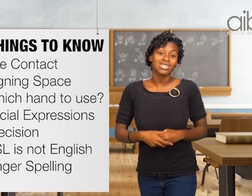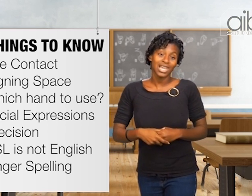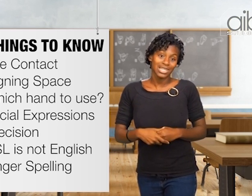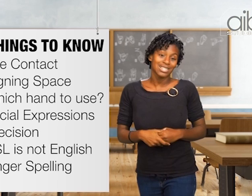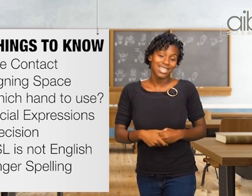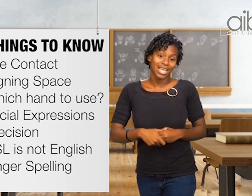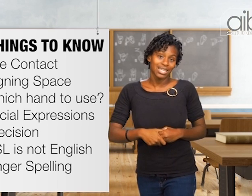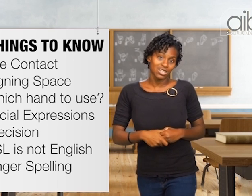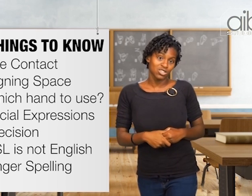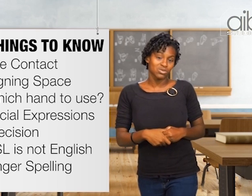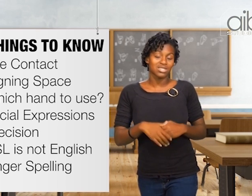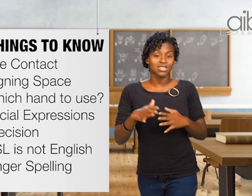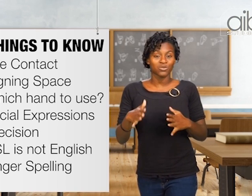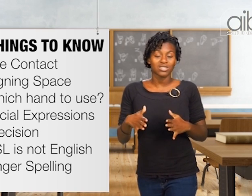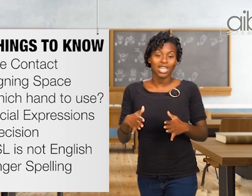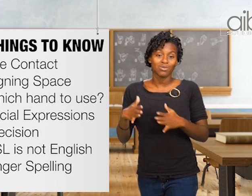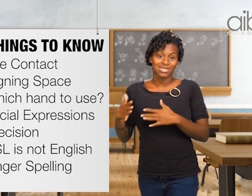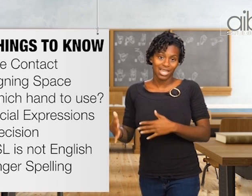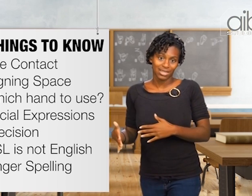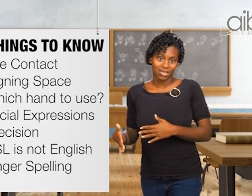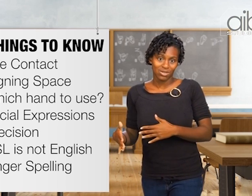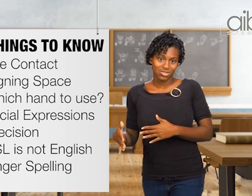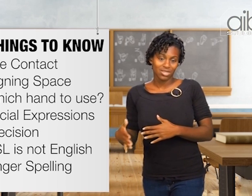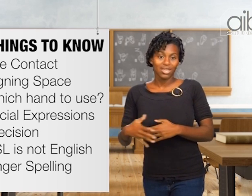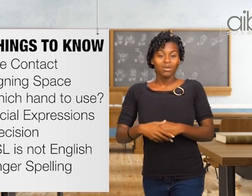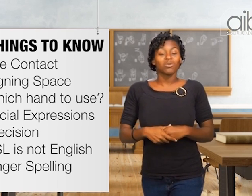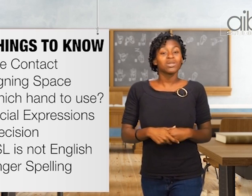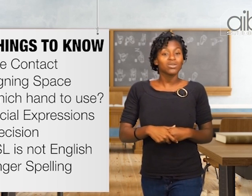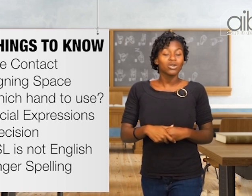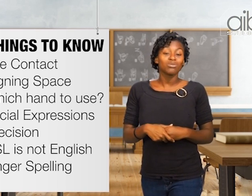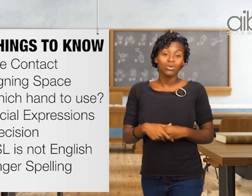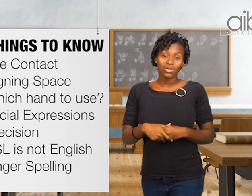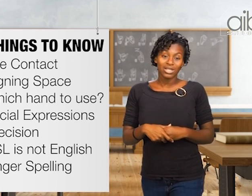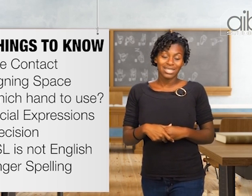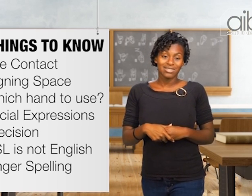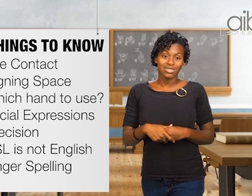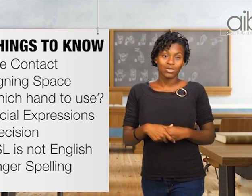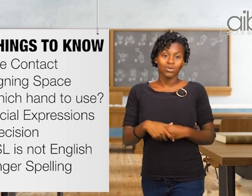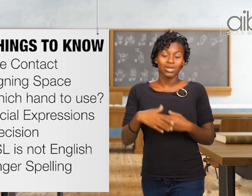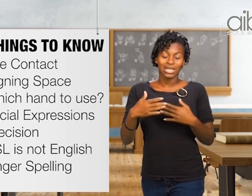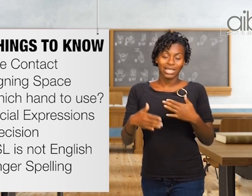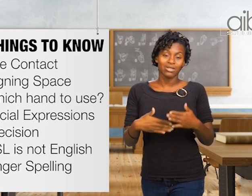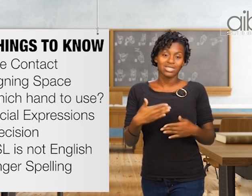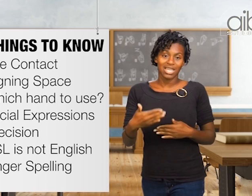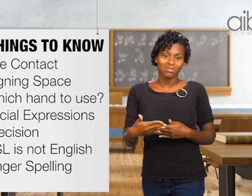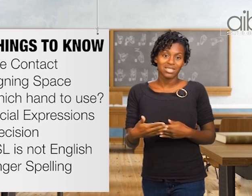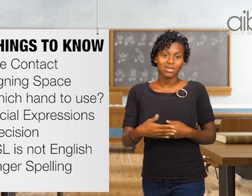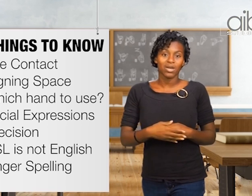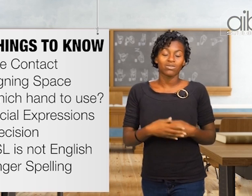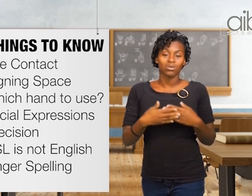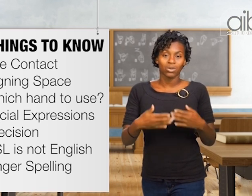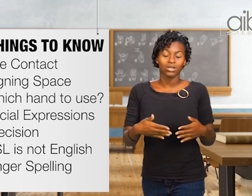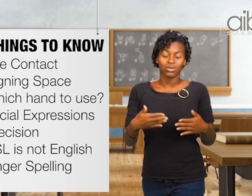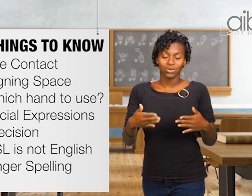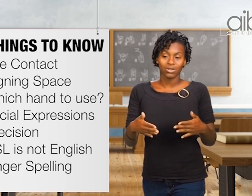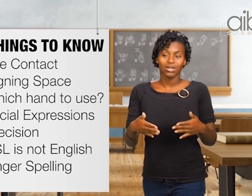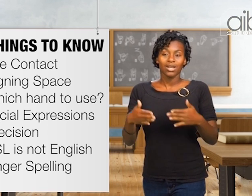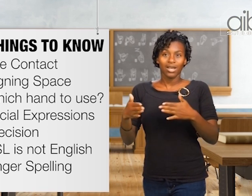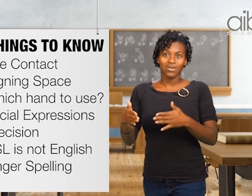signing exact English, which is a different type of sign language. But we will go more into in later segments about the word order of